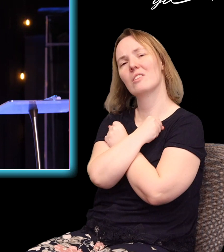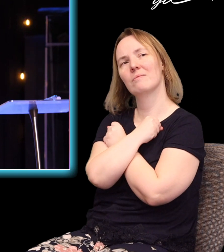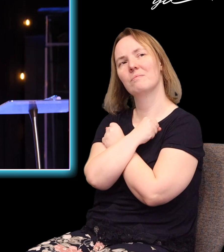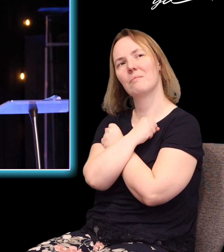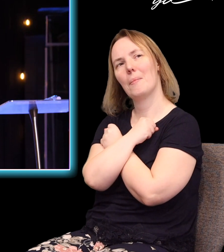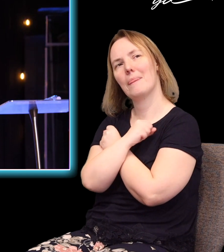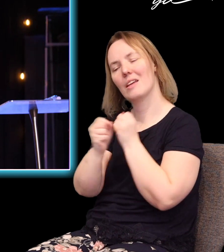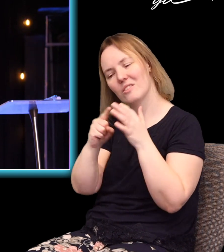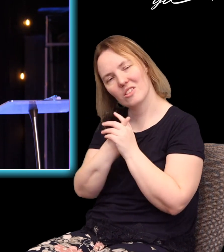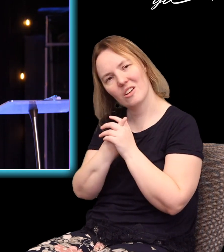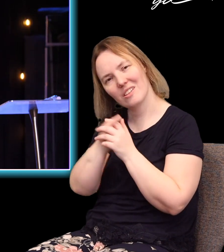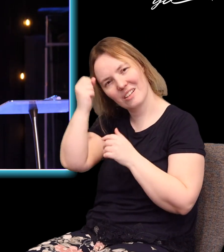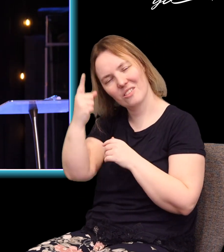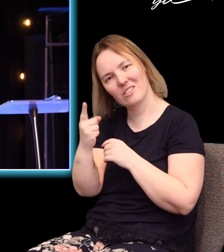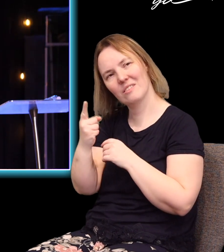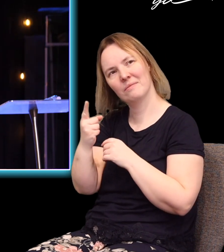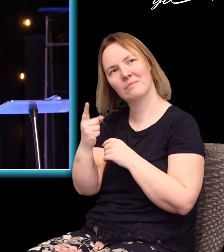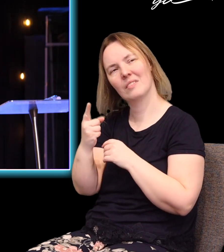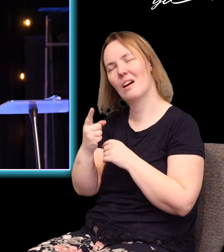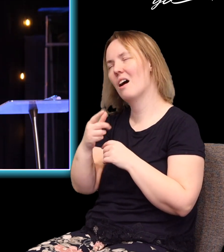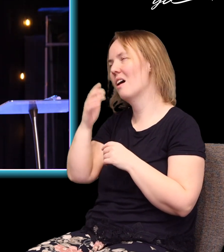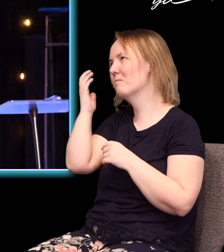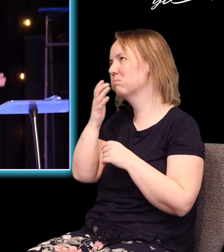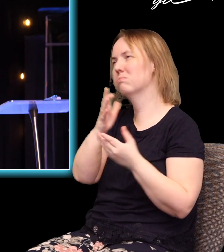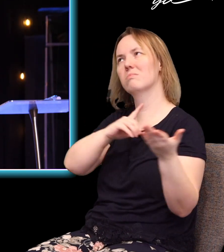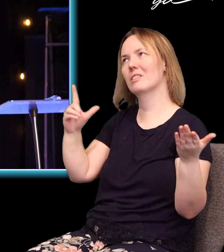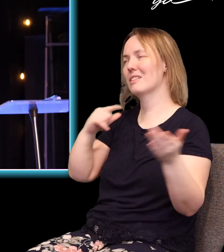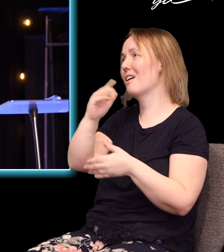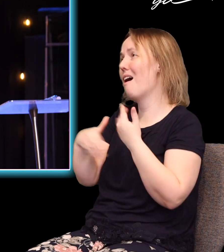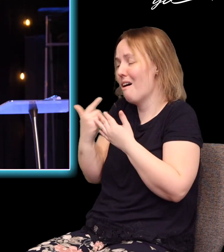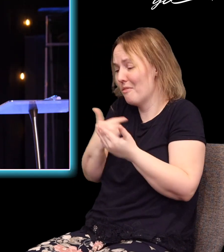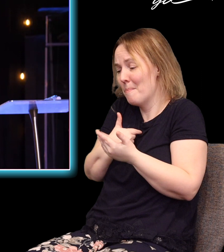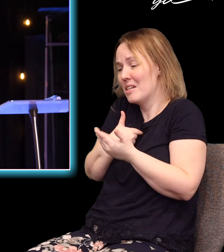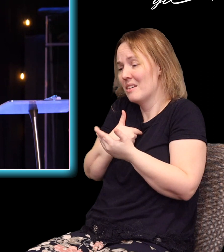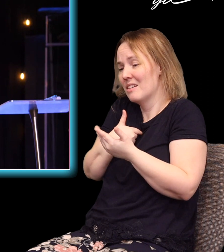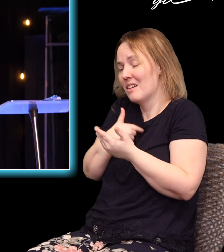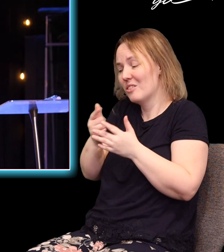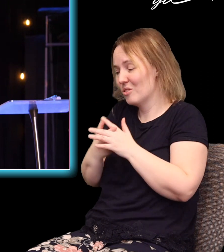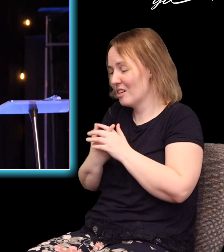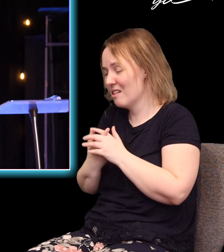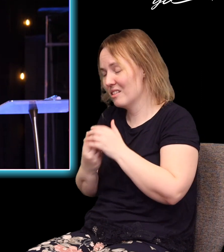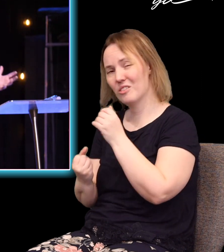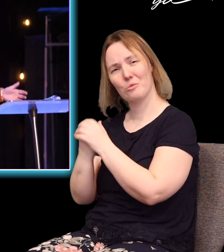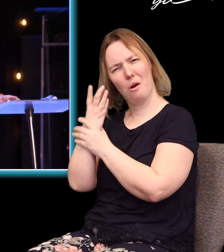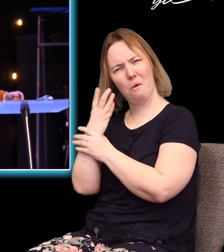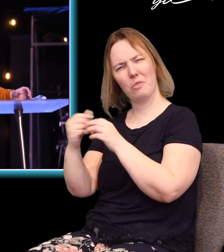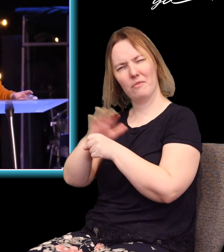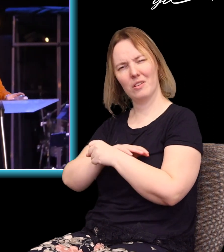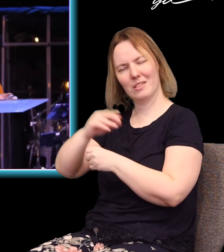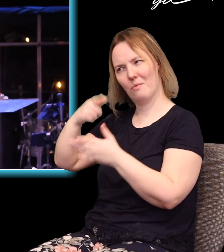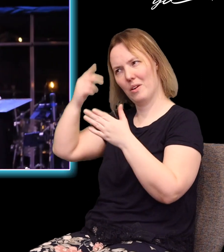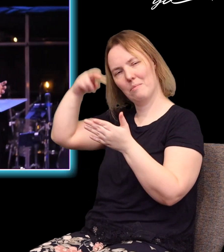loved, then you begin to realize, wow, Lord, that's all for me. And you begin to grow in the fullness of